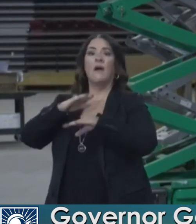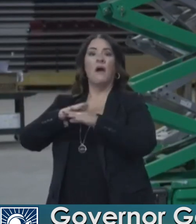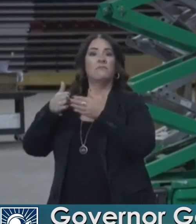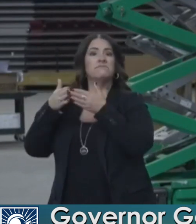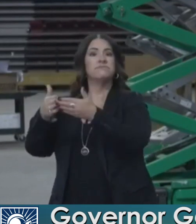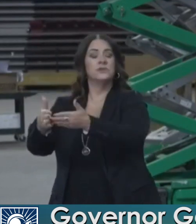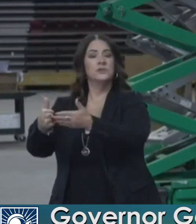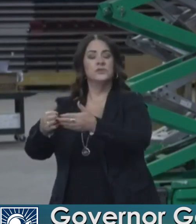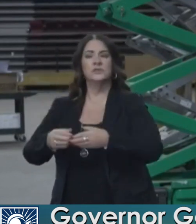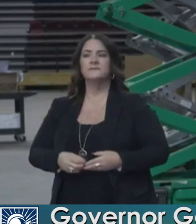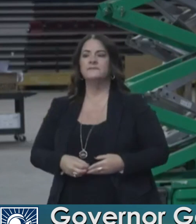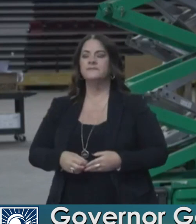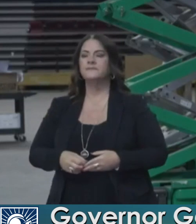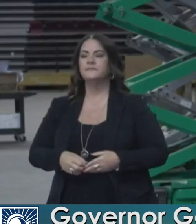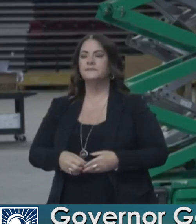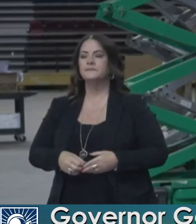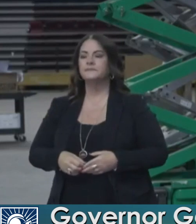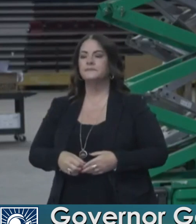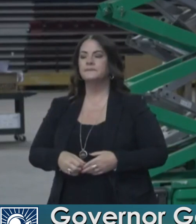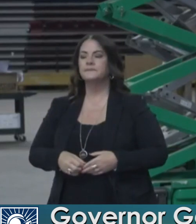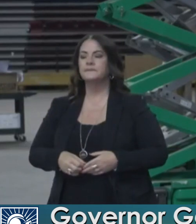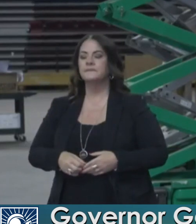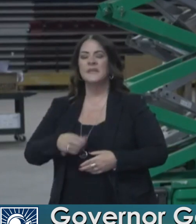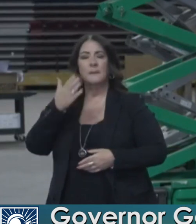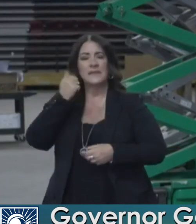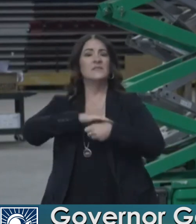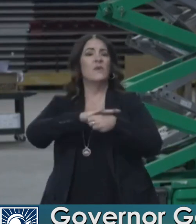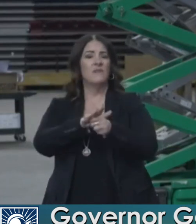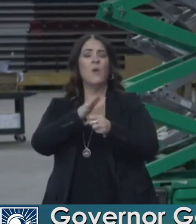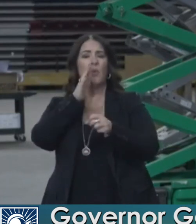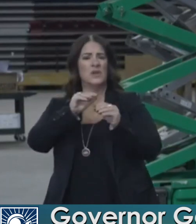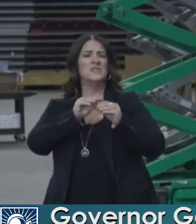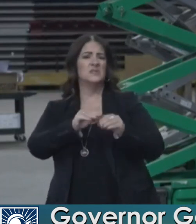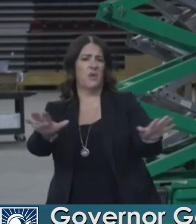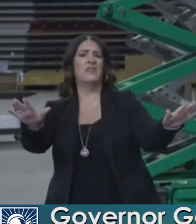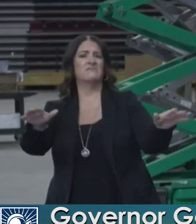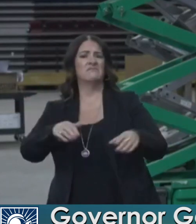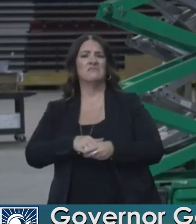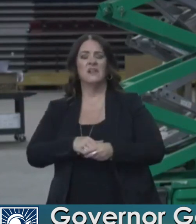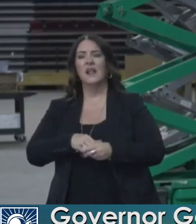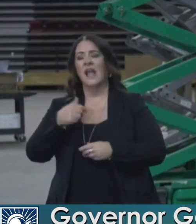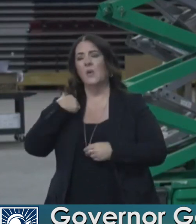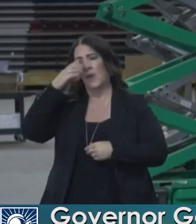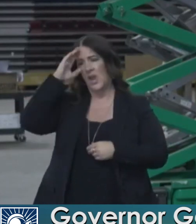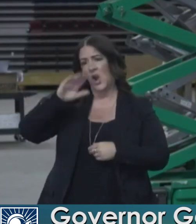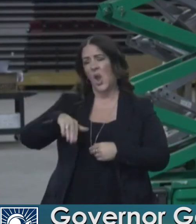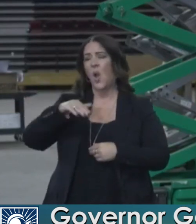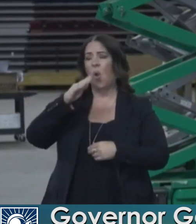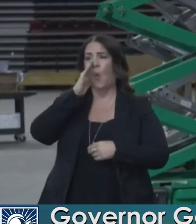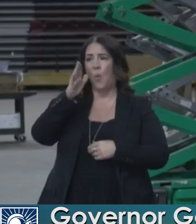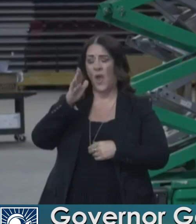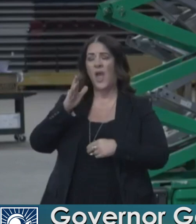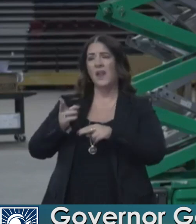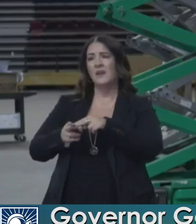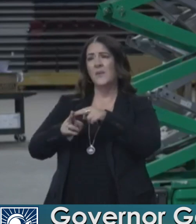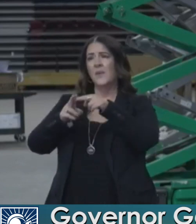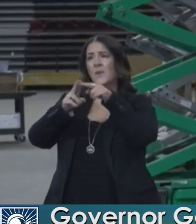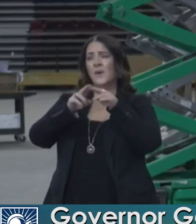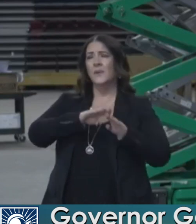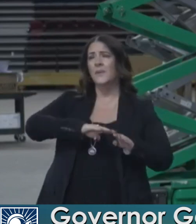that the coronavirus would spread and the peak needs would exceed our capacity to deliver within